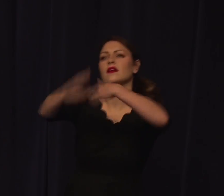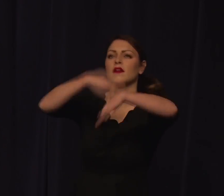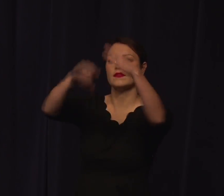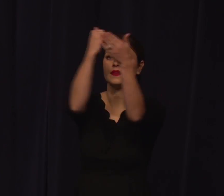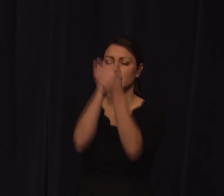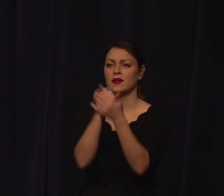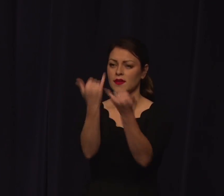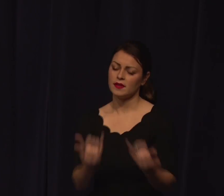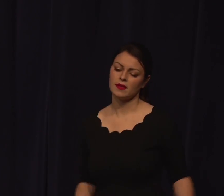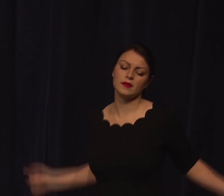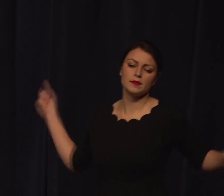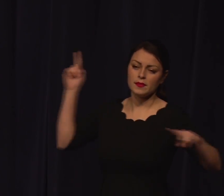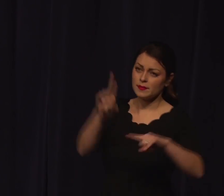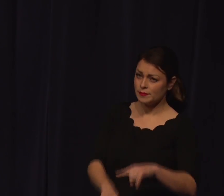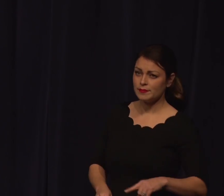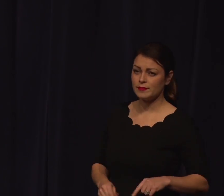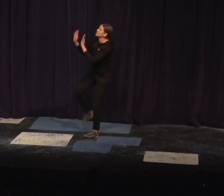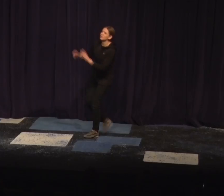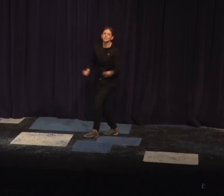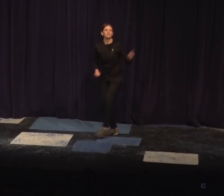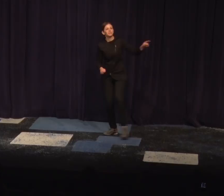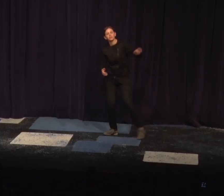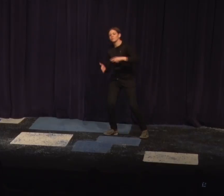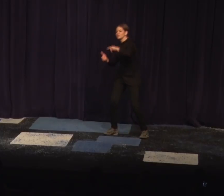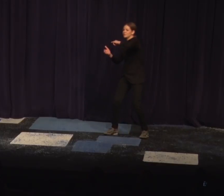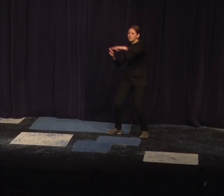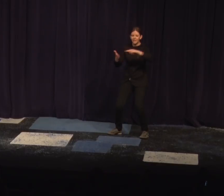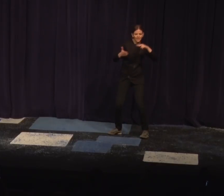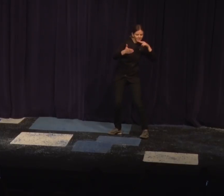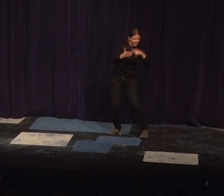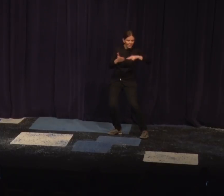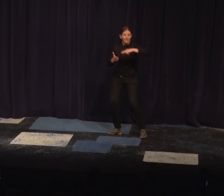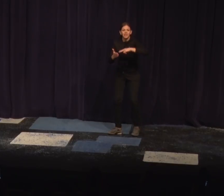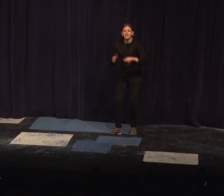Performances such as today allow those in the deaf community to experience music.